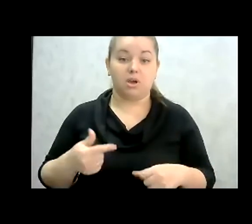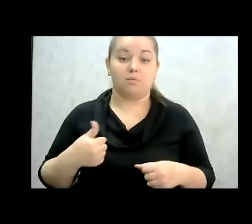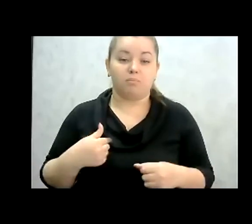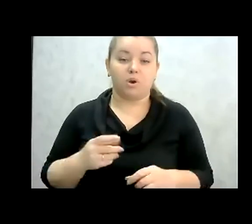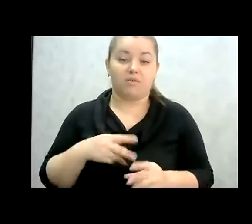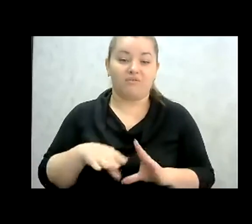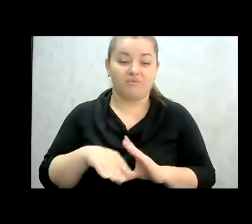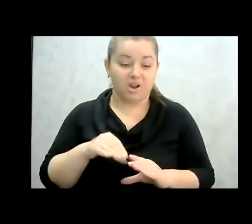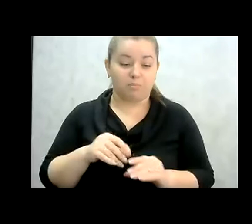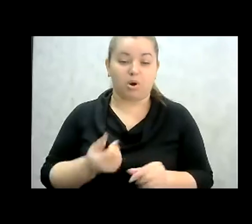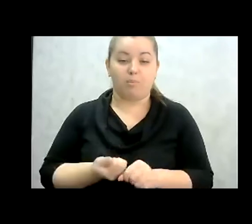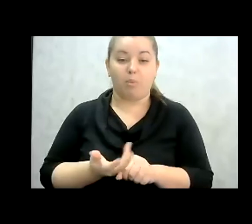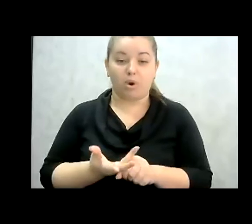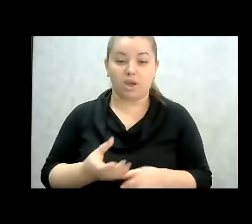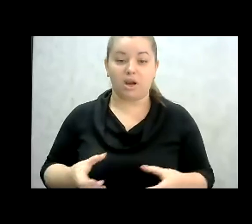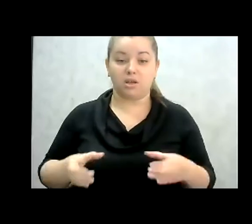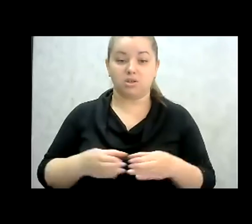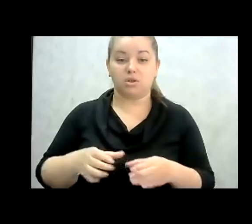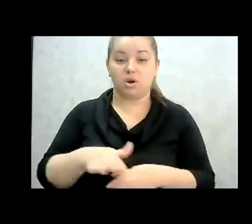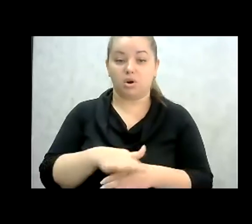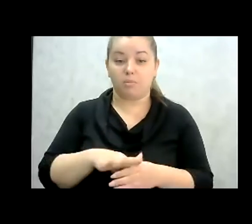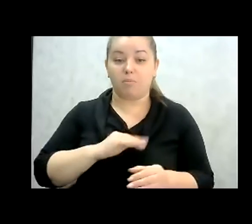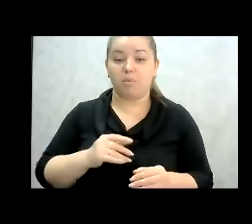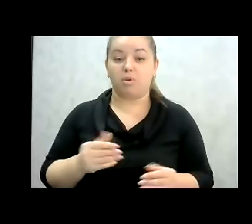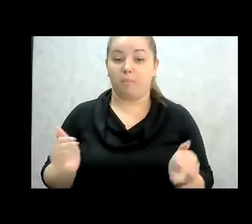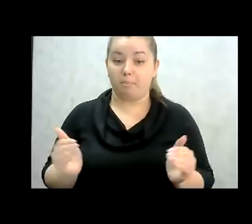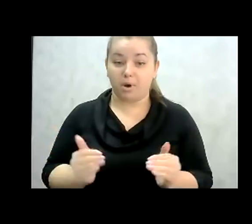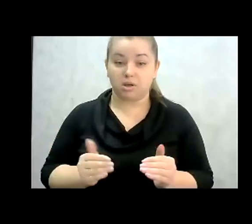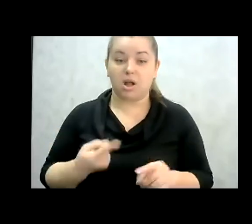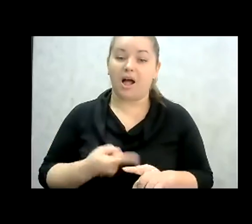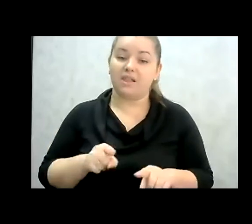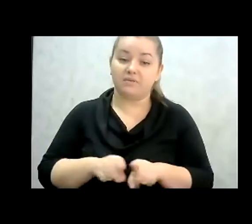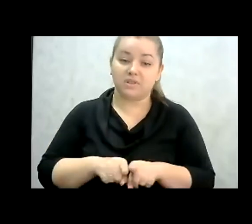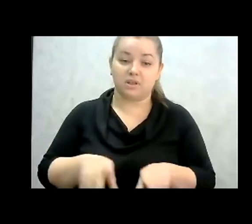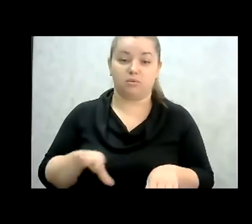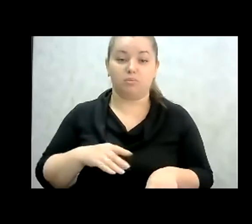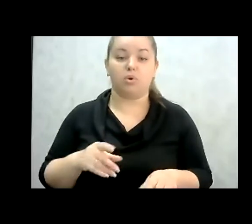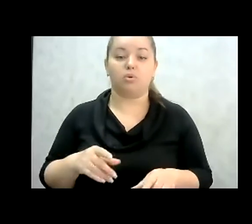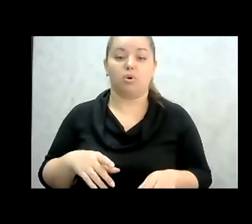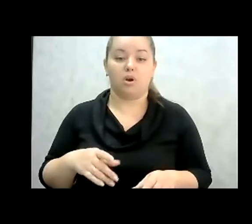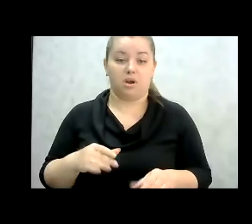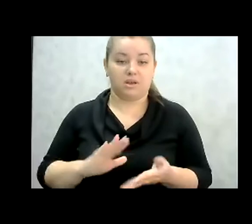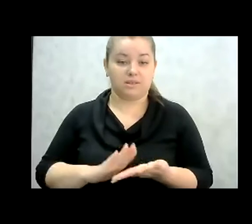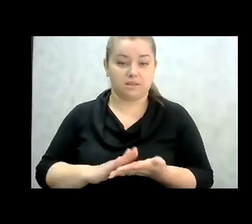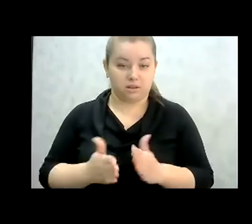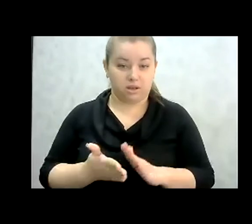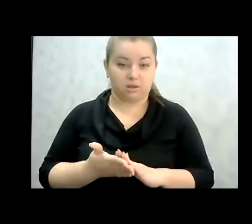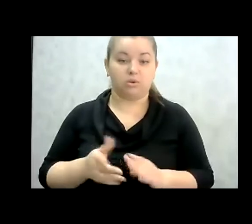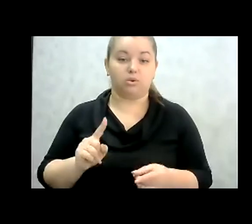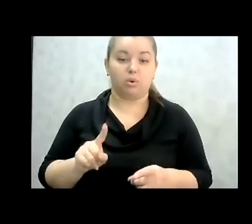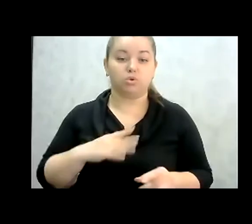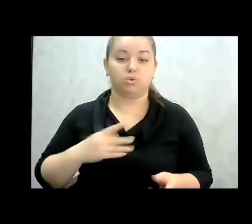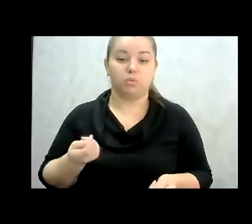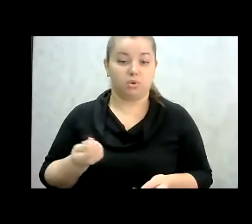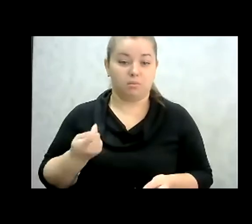opportunities. So we had a smaller number of communities in which the elections were held, but everything